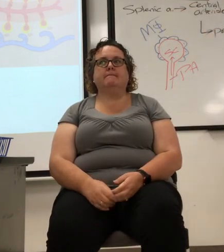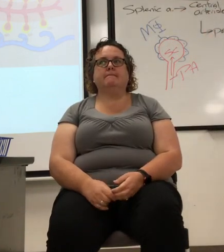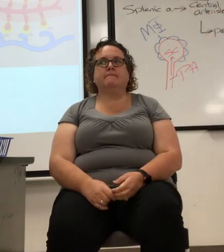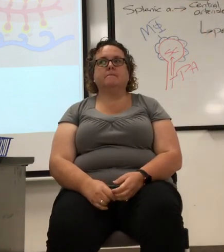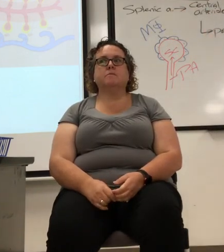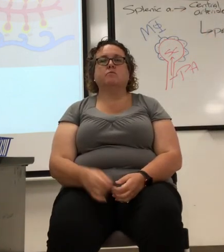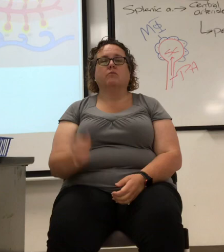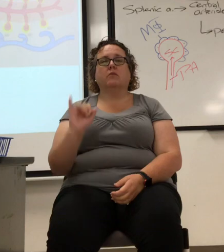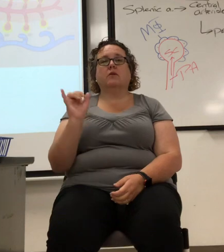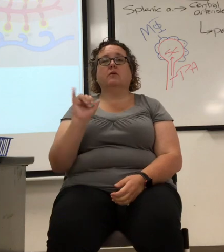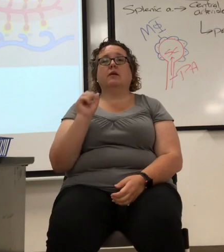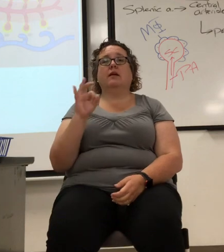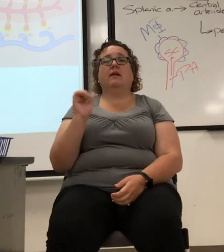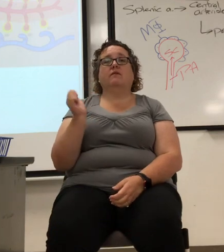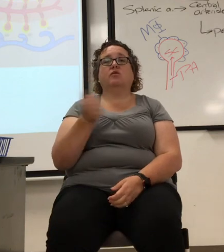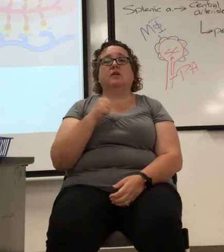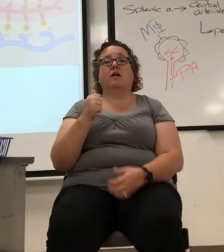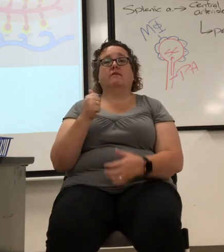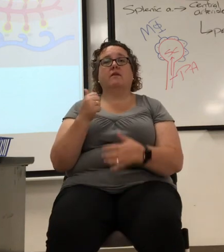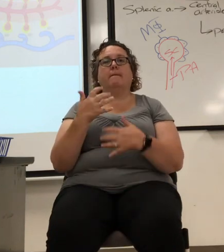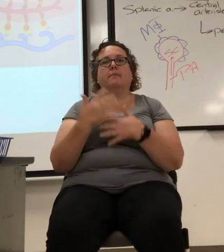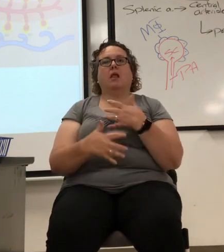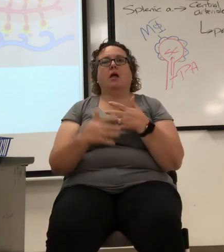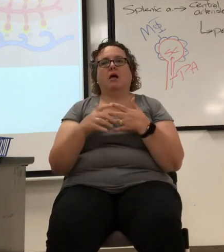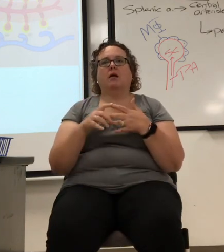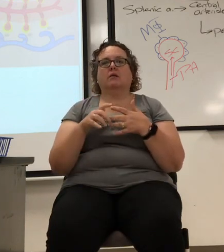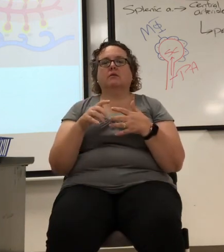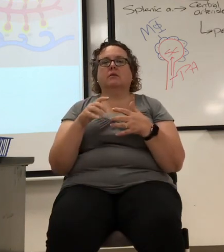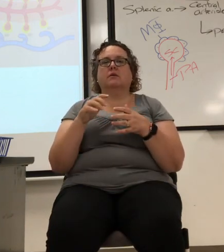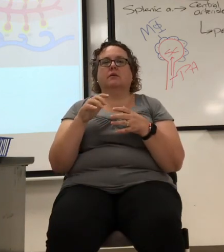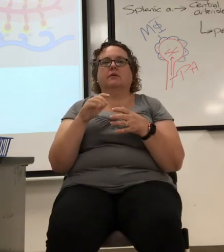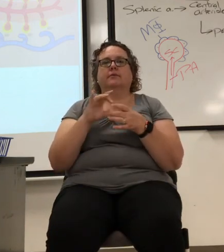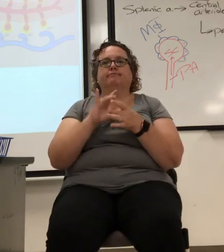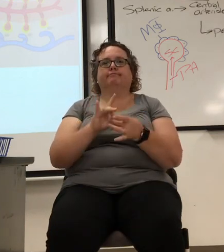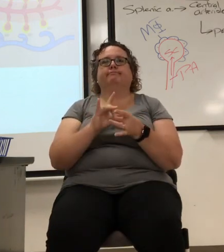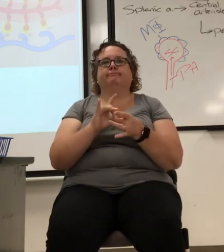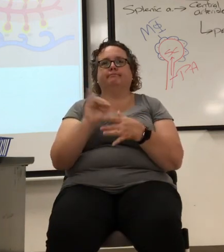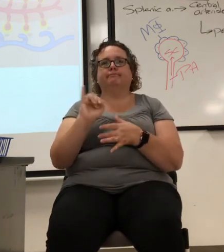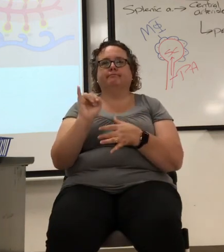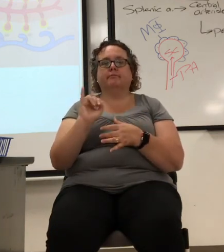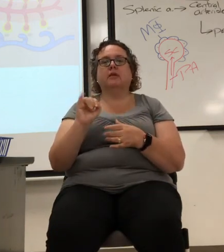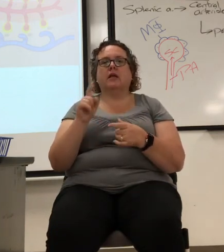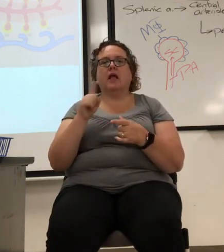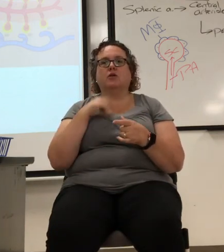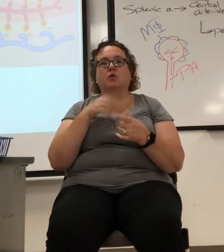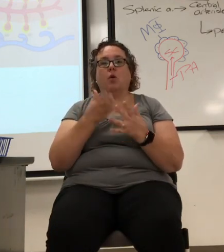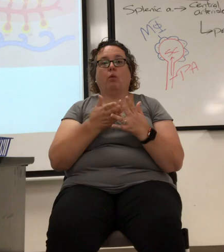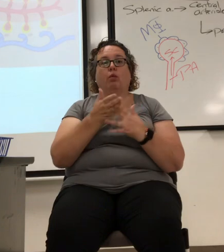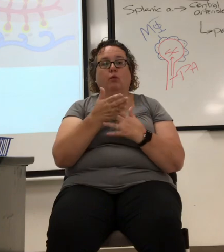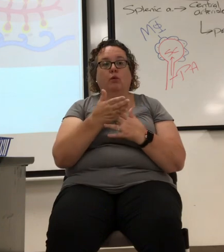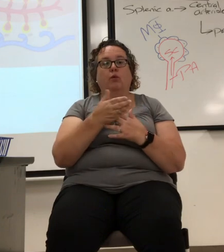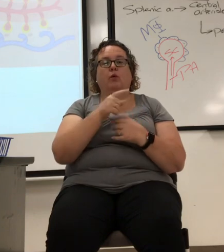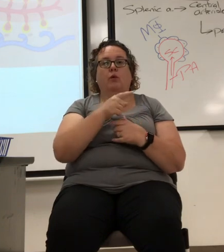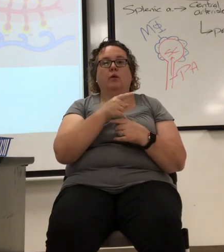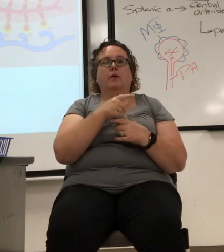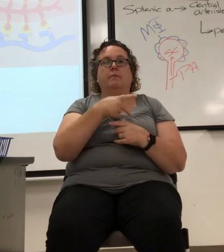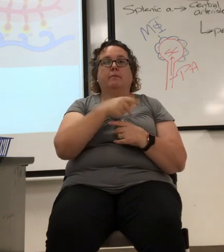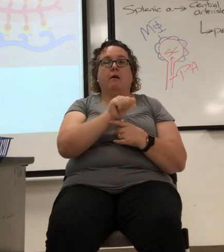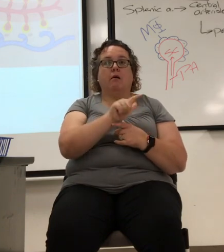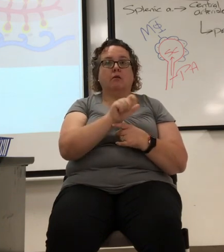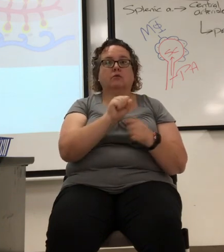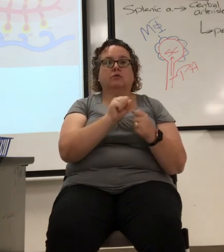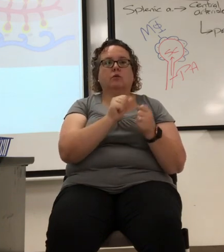So it's like if you're a bloodborne pathogen and you make it through the PALs without being detected, then you get to this cul-de-sac, you're like, oh